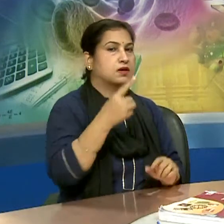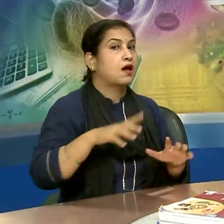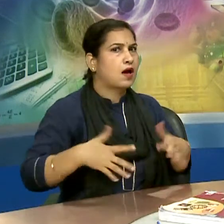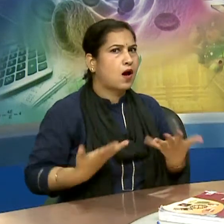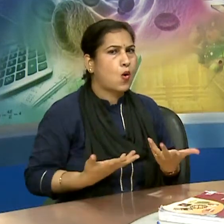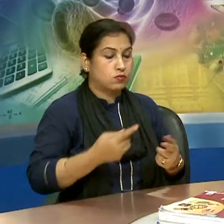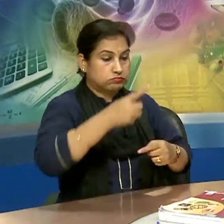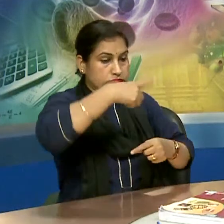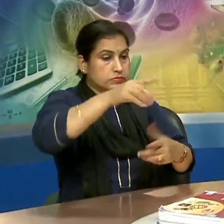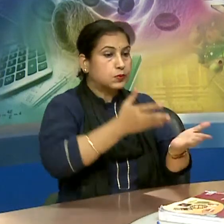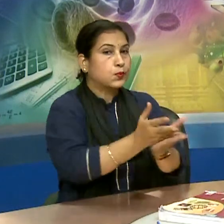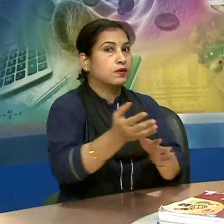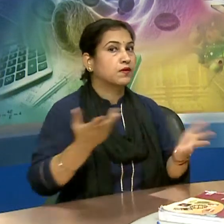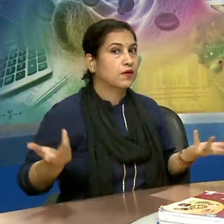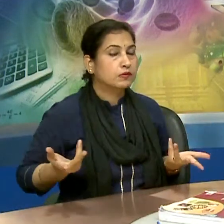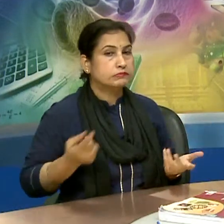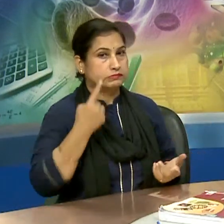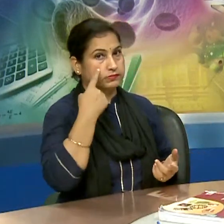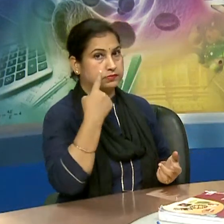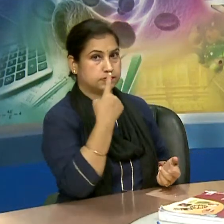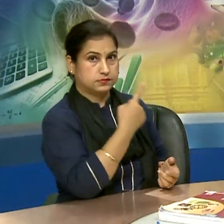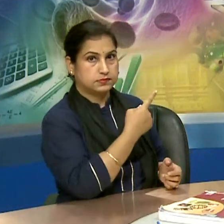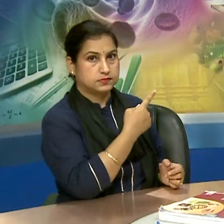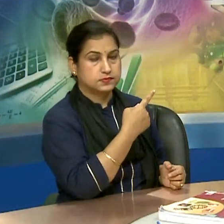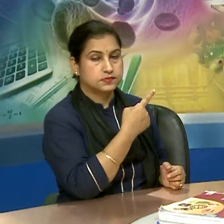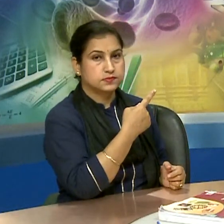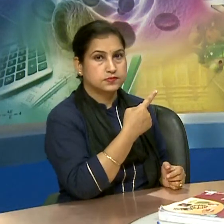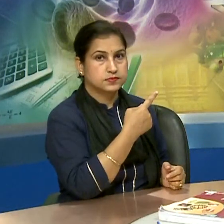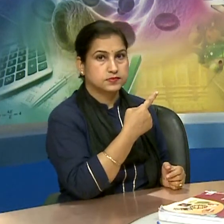happens when we lay them correctly end to end.